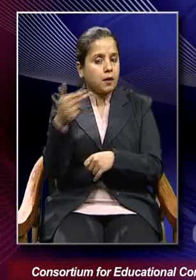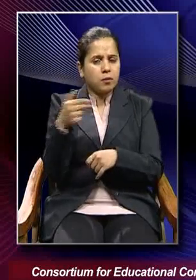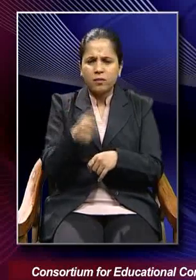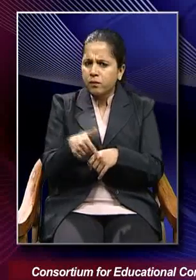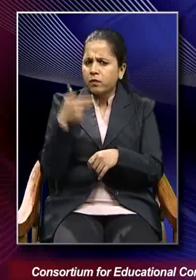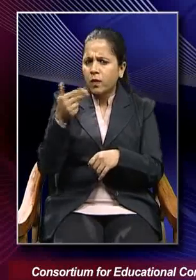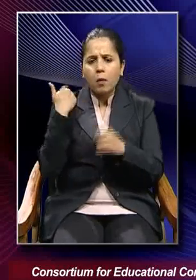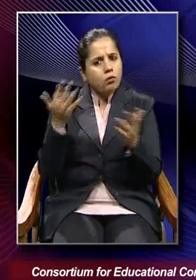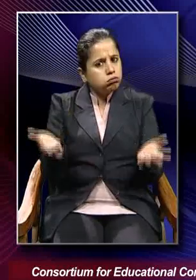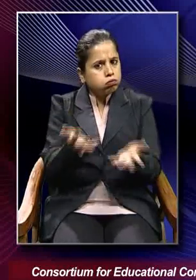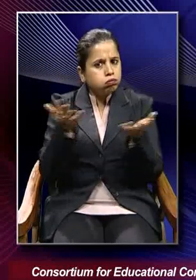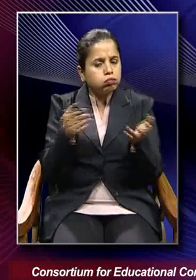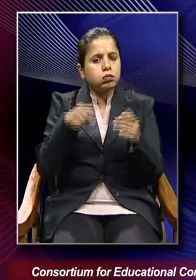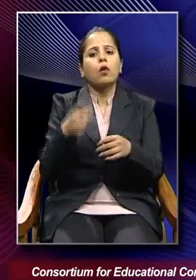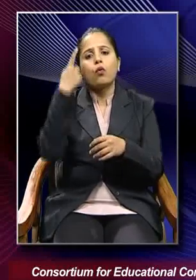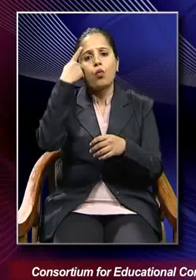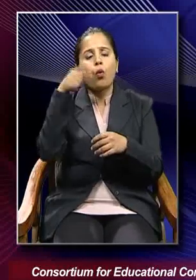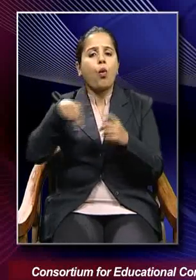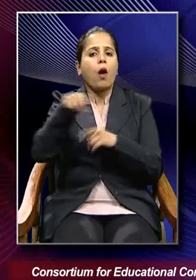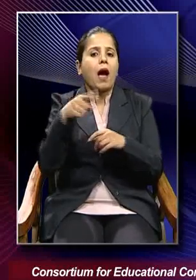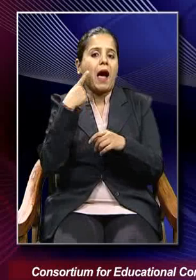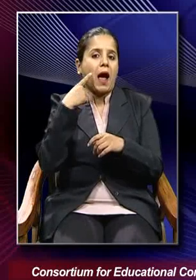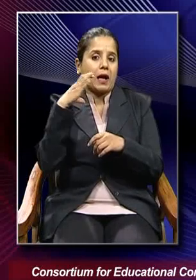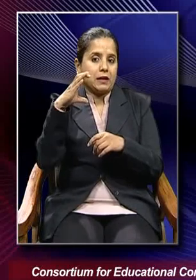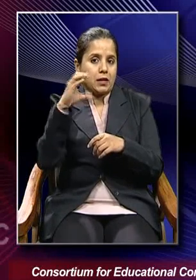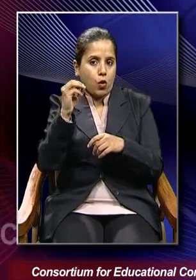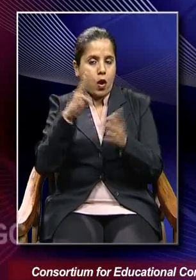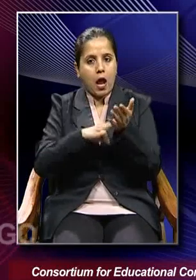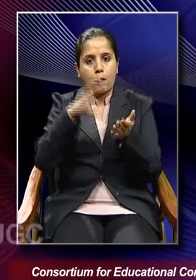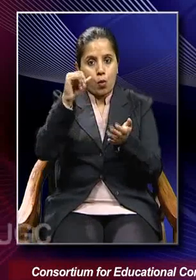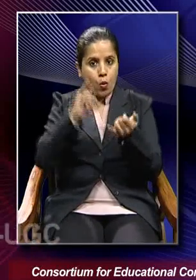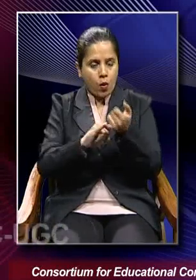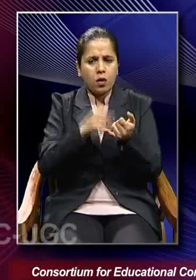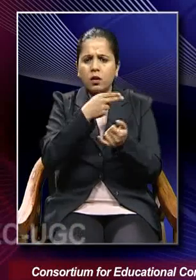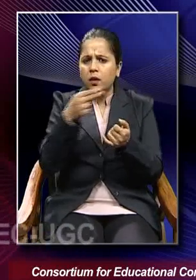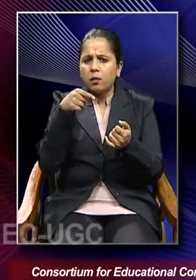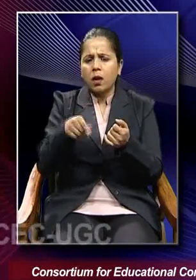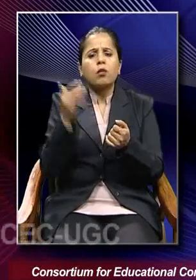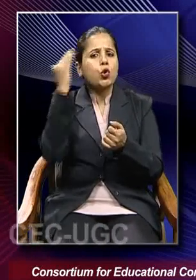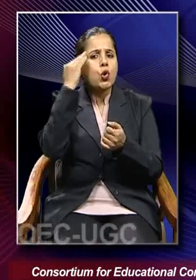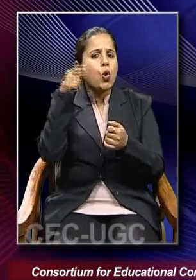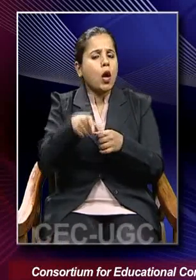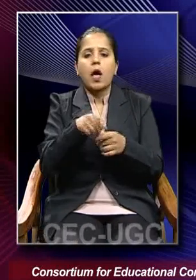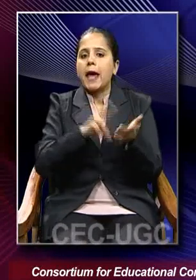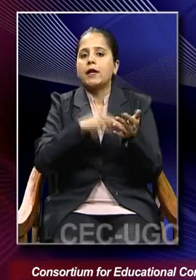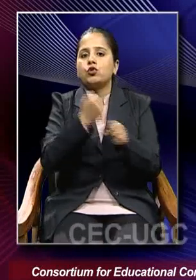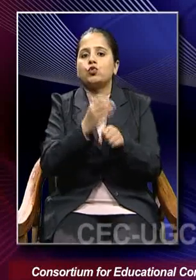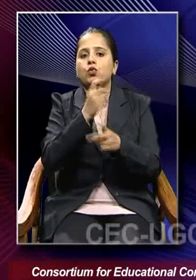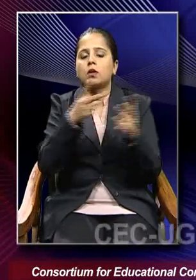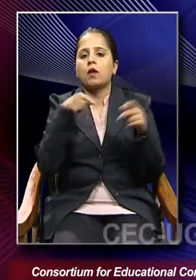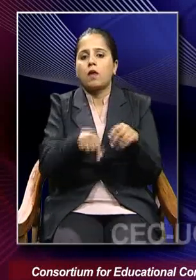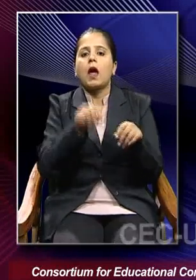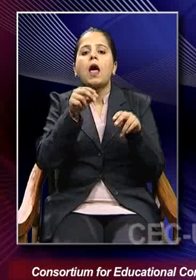is promoted by ICCROM, that is a non-governmental